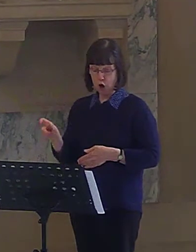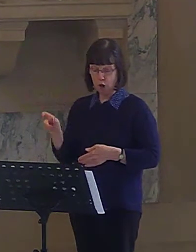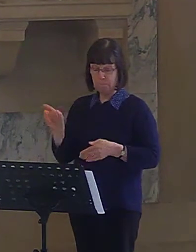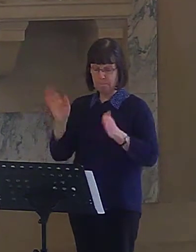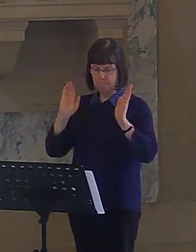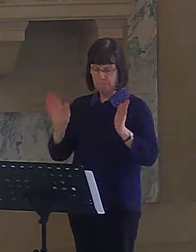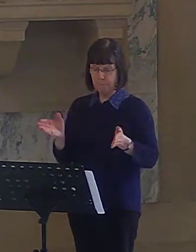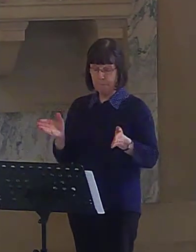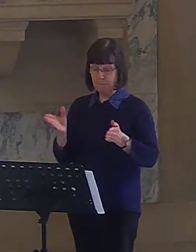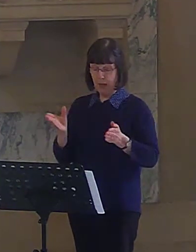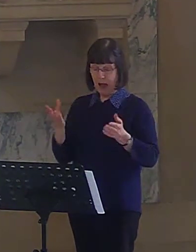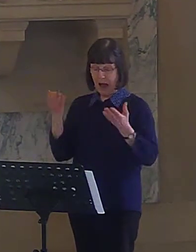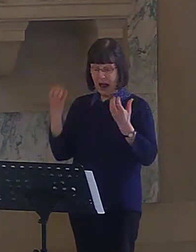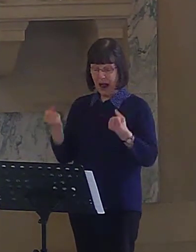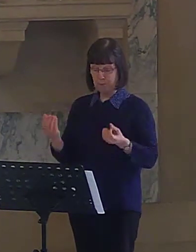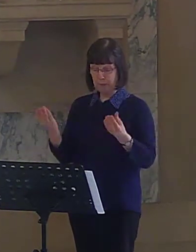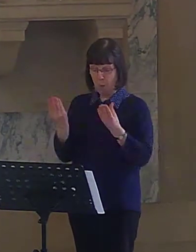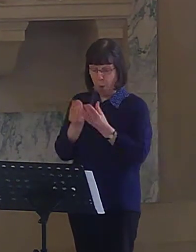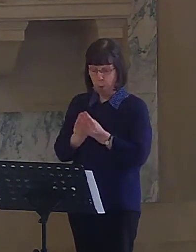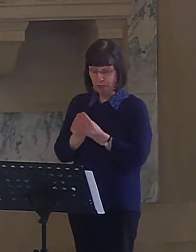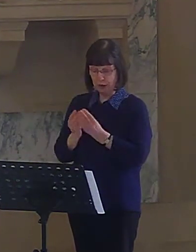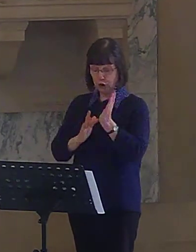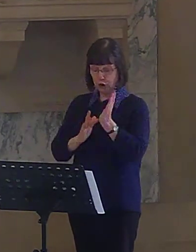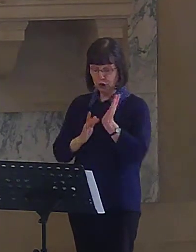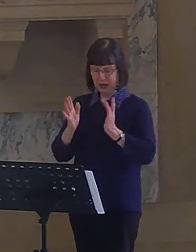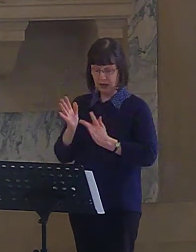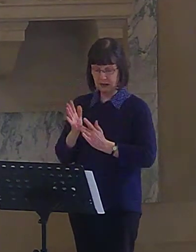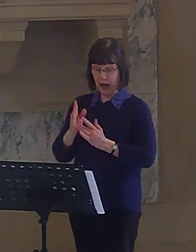That person must have been with